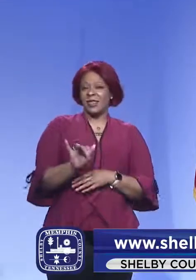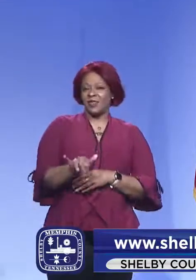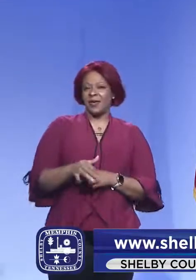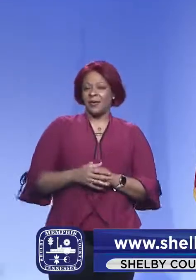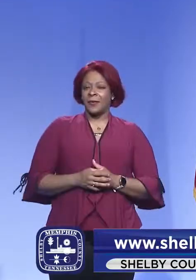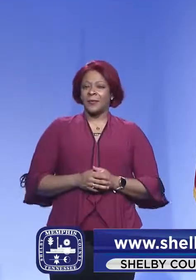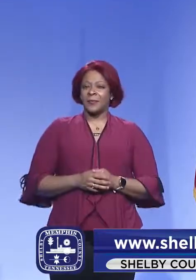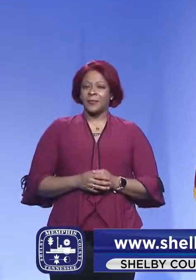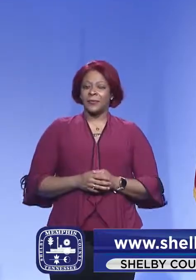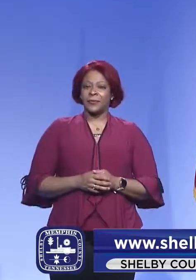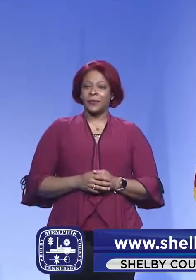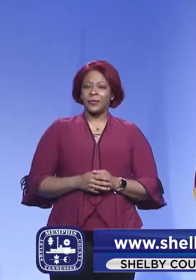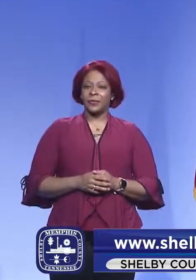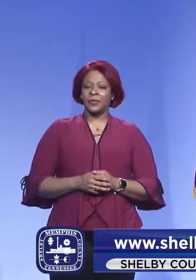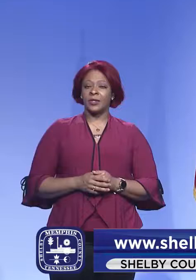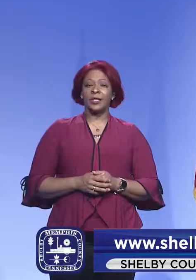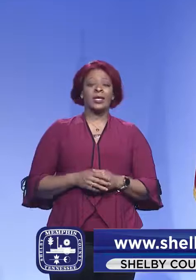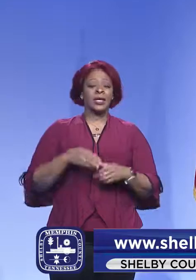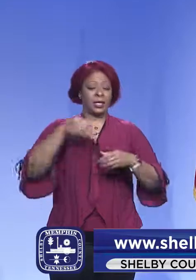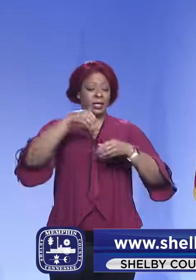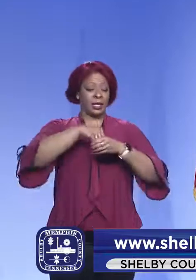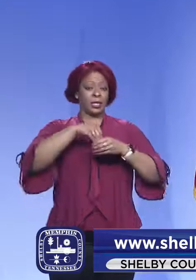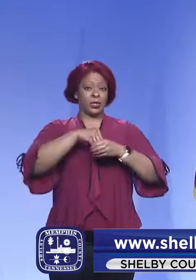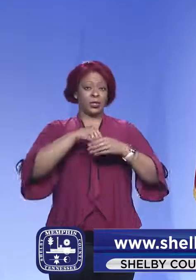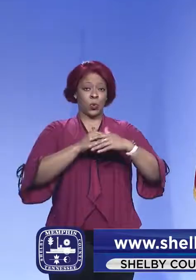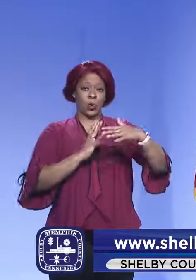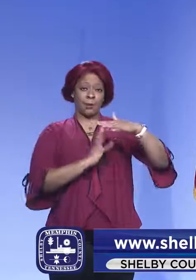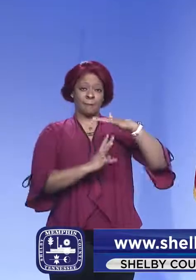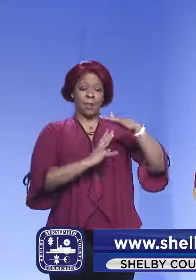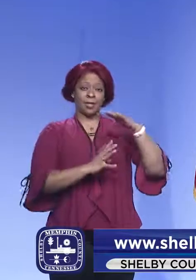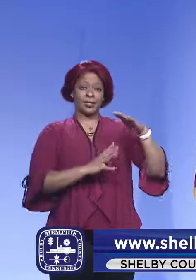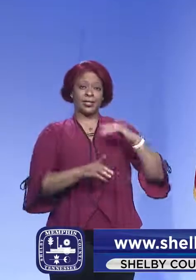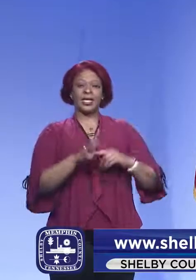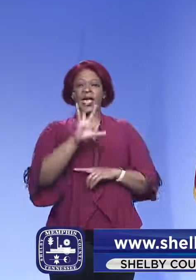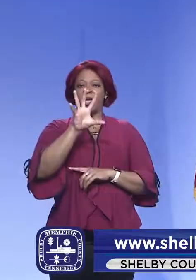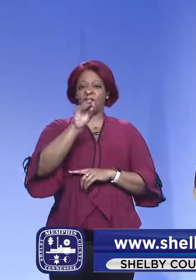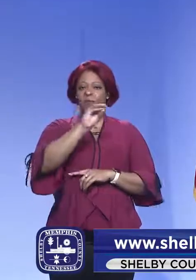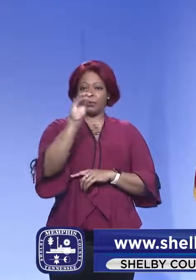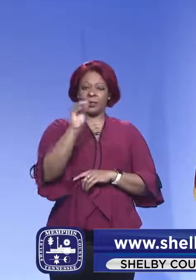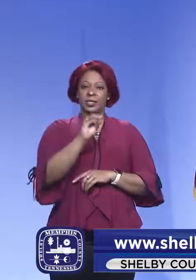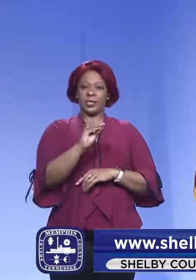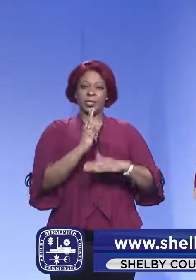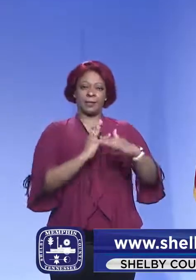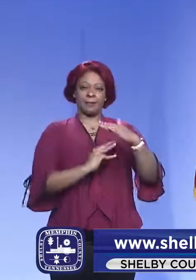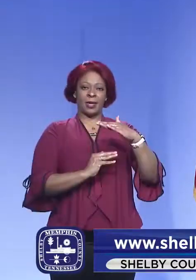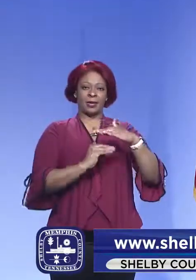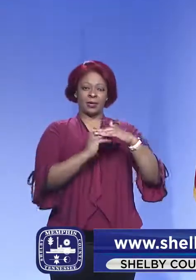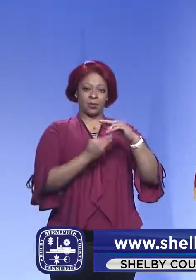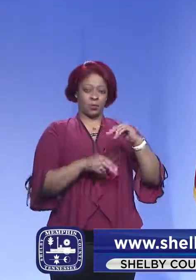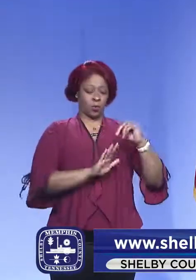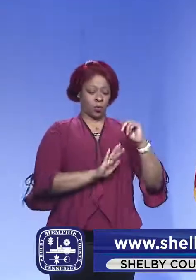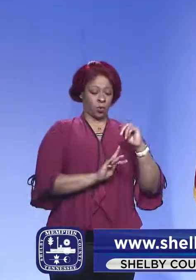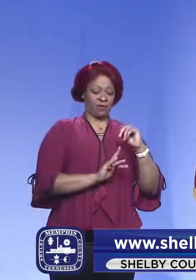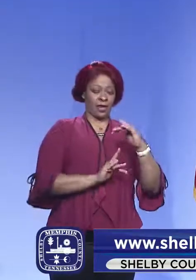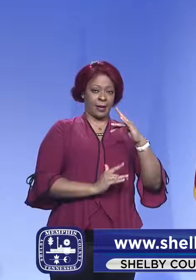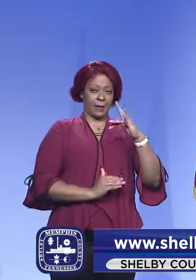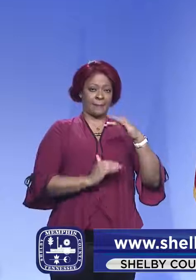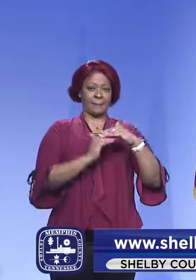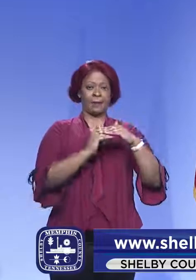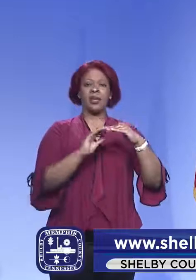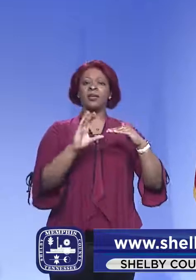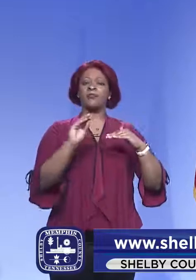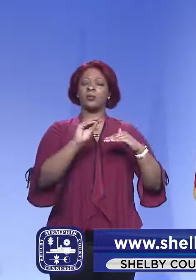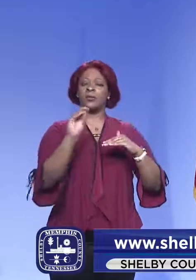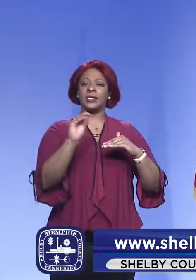that the indoor capacity is 50%. We're increasing it from 25%